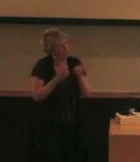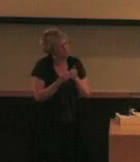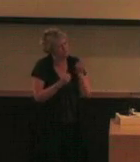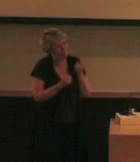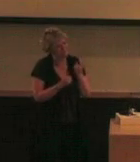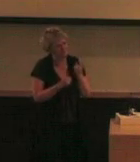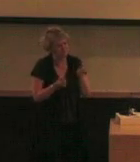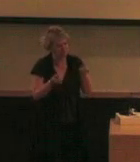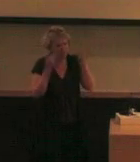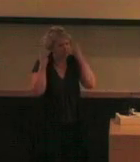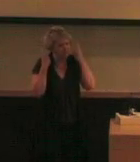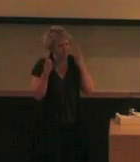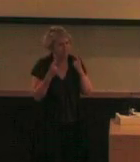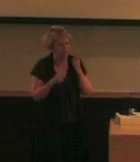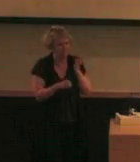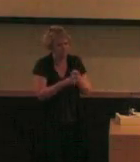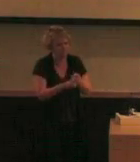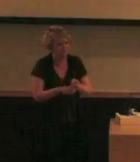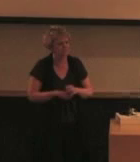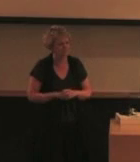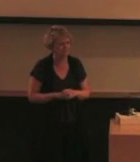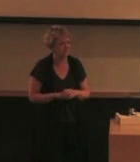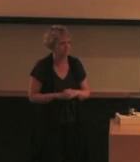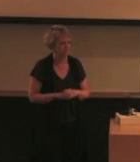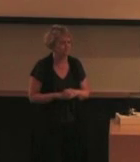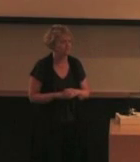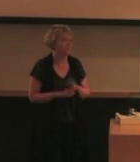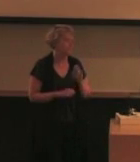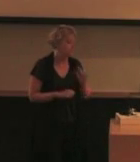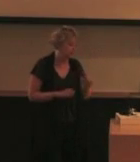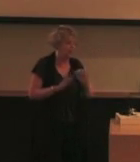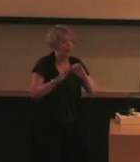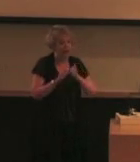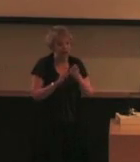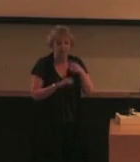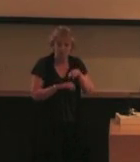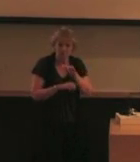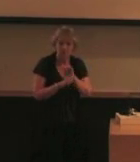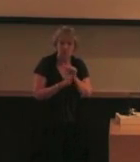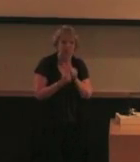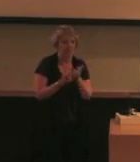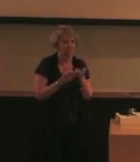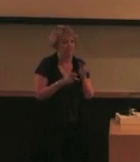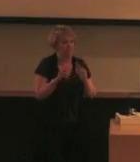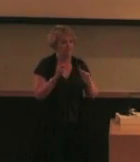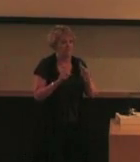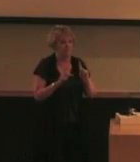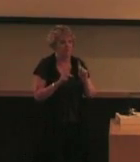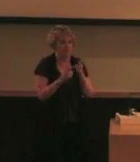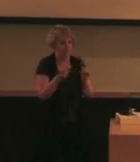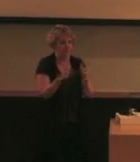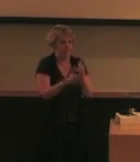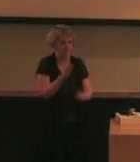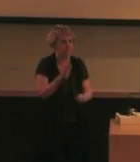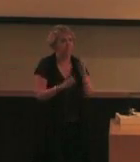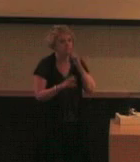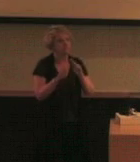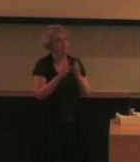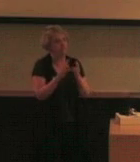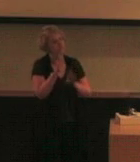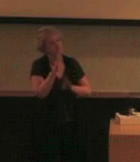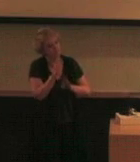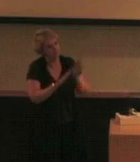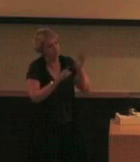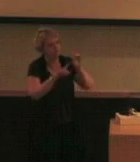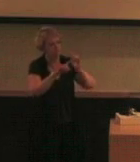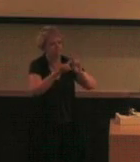like that? It can be very difficult. Well, how do you? Well, anyways, on the deaf units, we have developed various